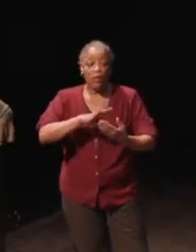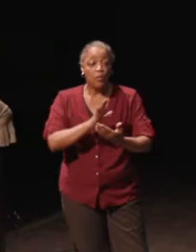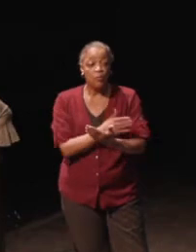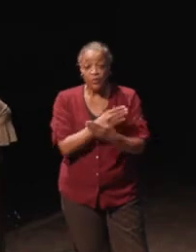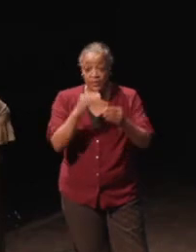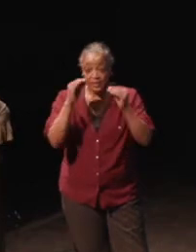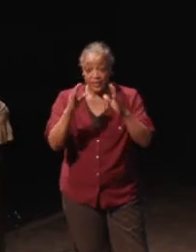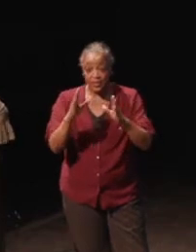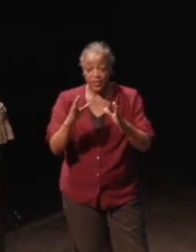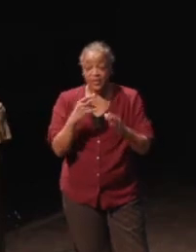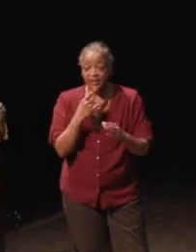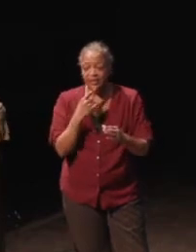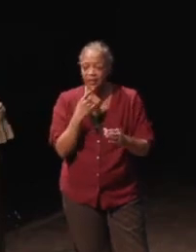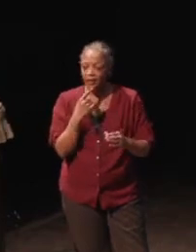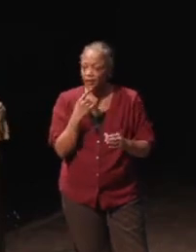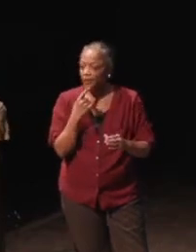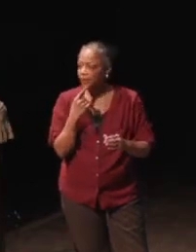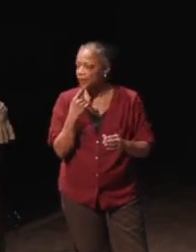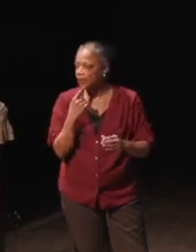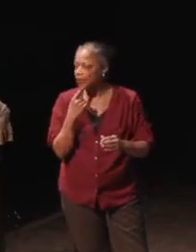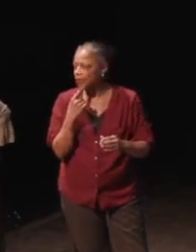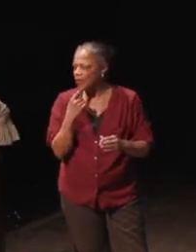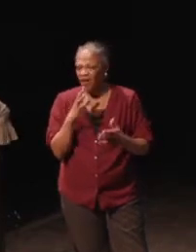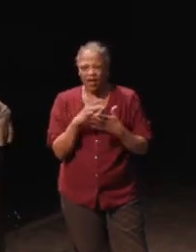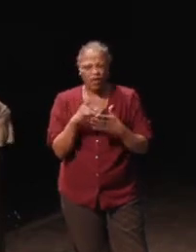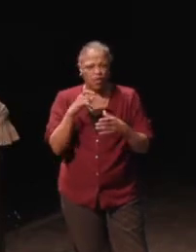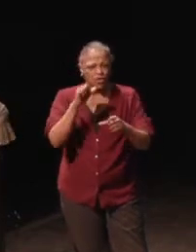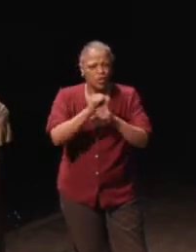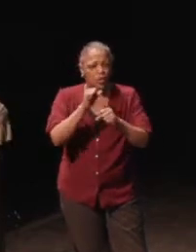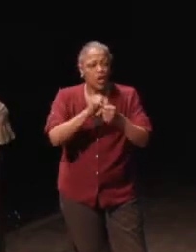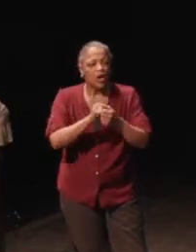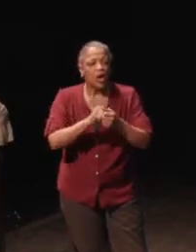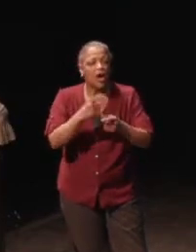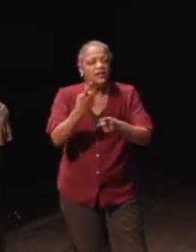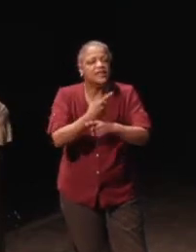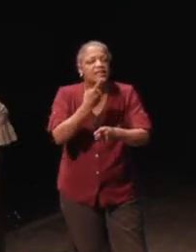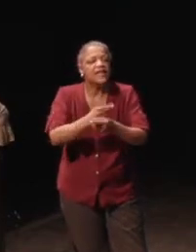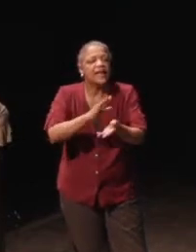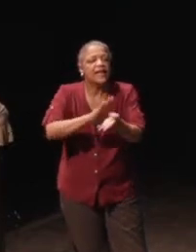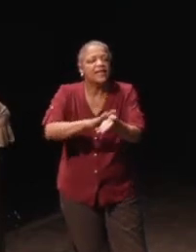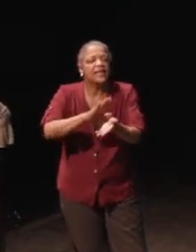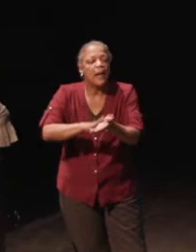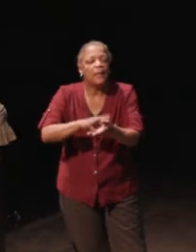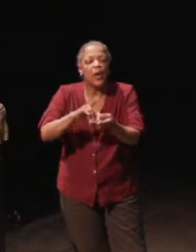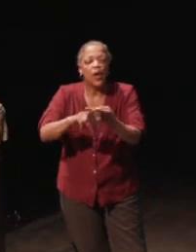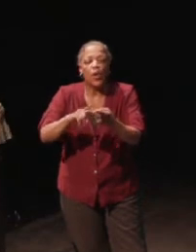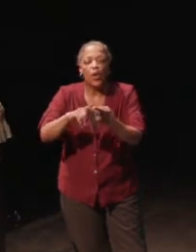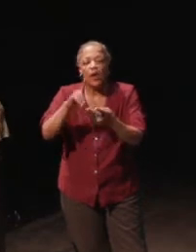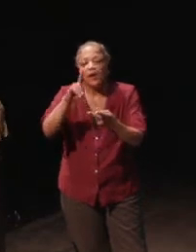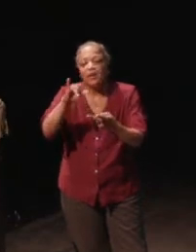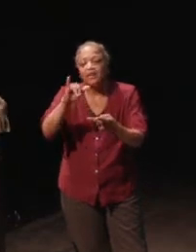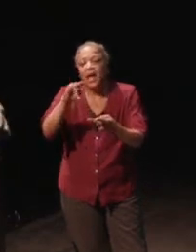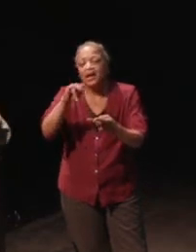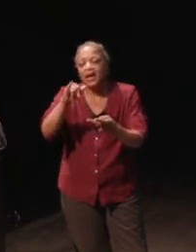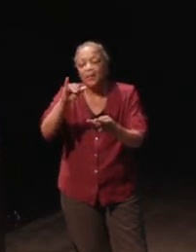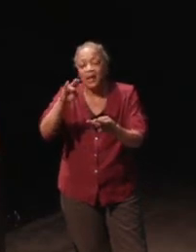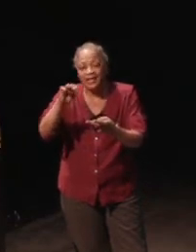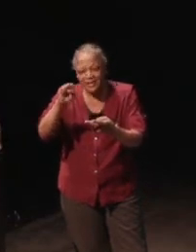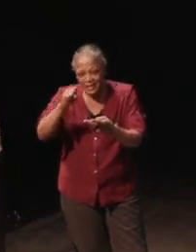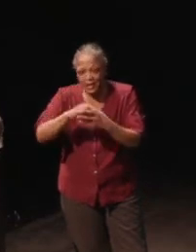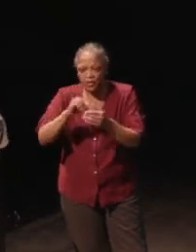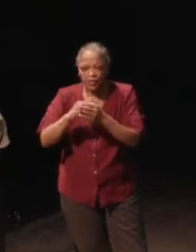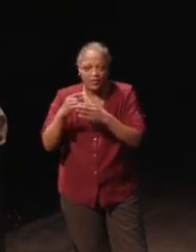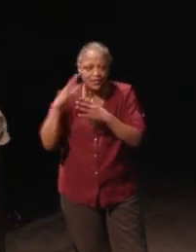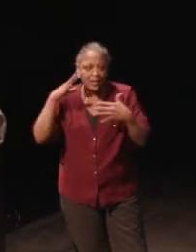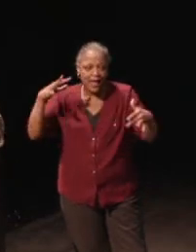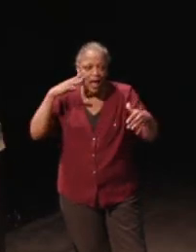were saying things like, let's work on steady tempo. Let's work on dynamics. So it was really interesting the